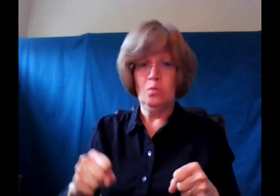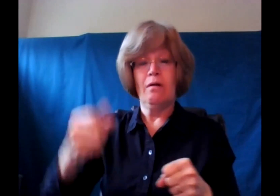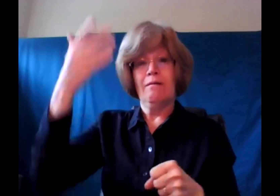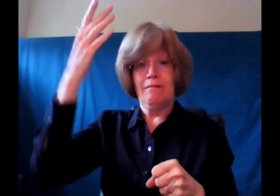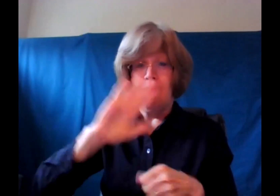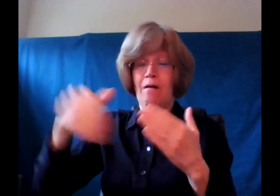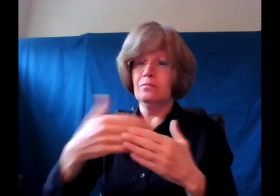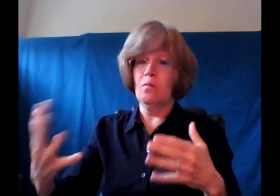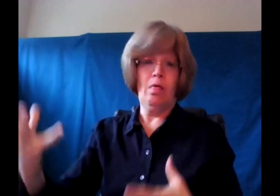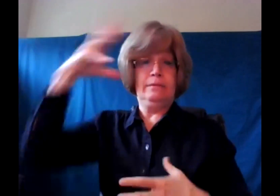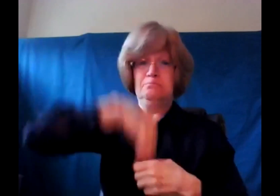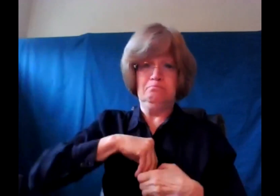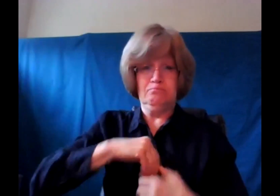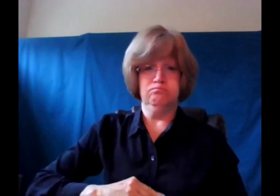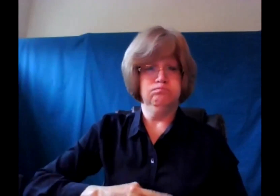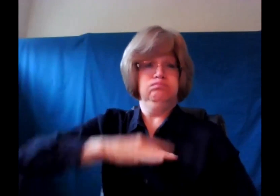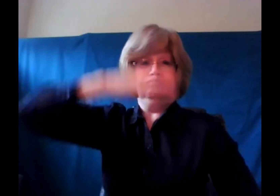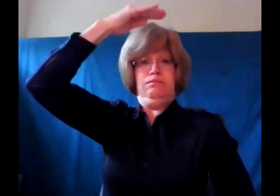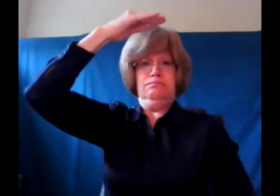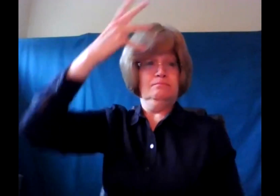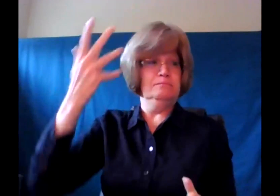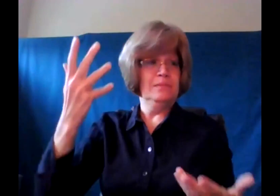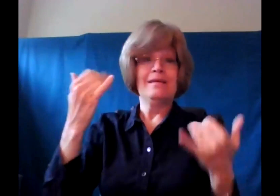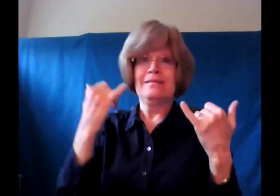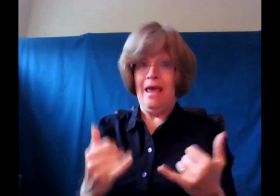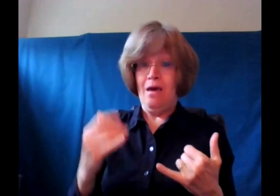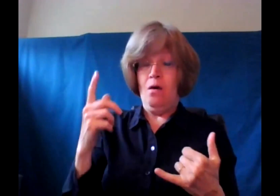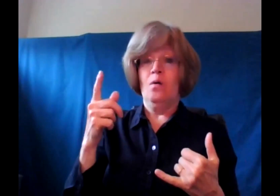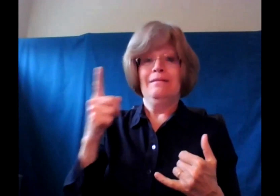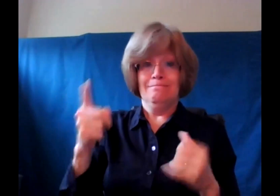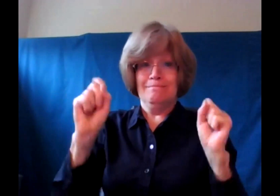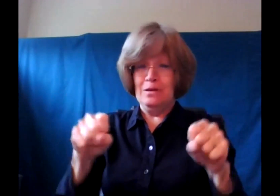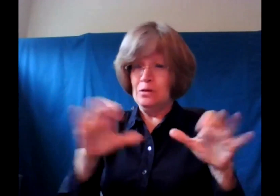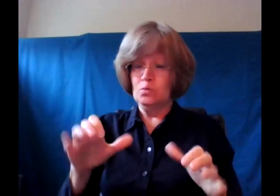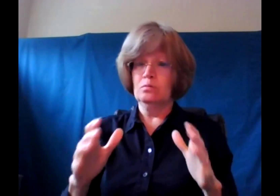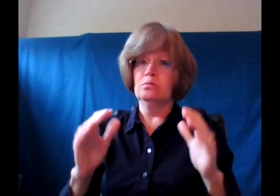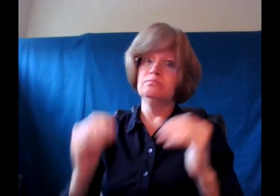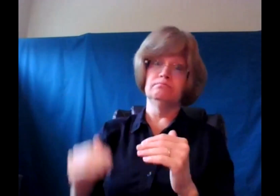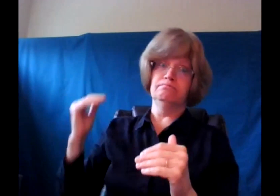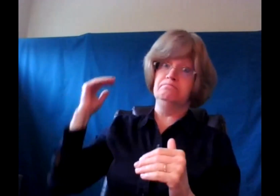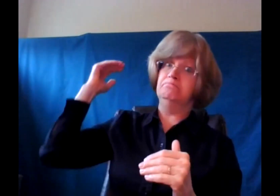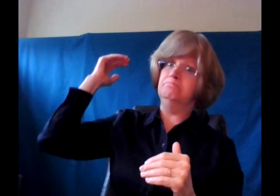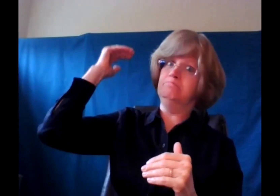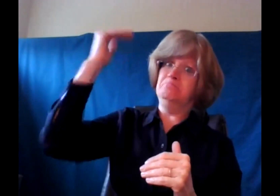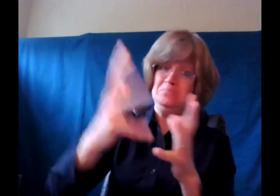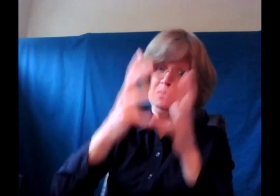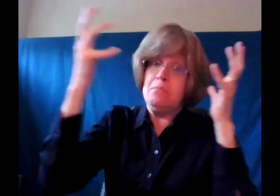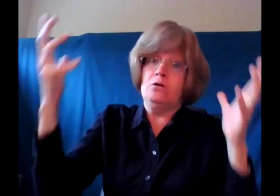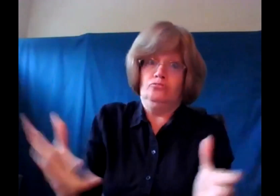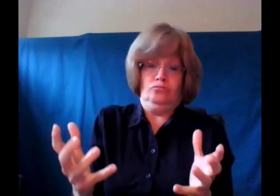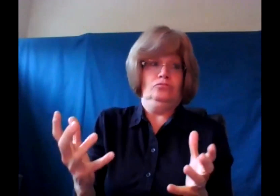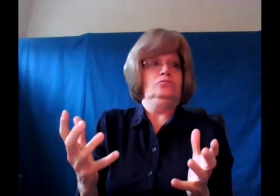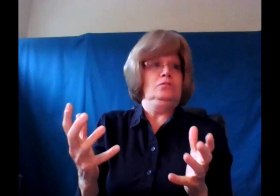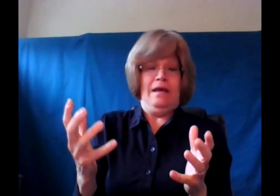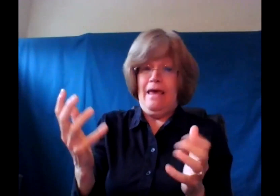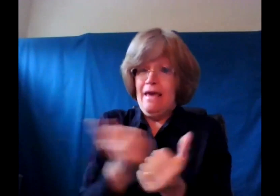God. Now in him who is able to do exceedingly abundantly all that